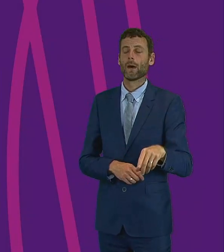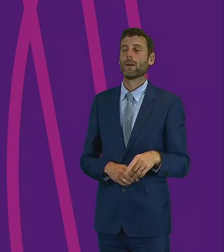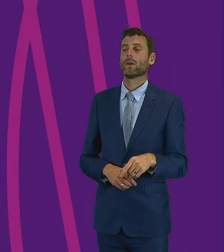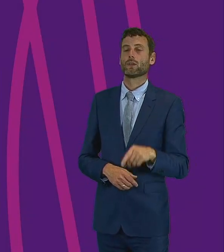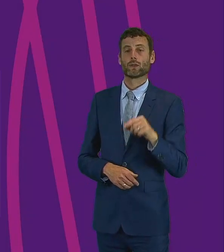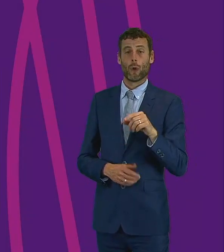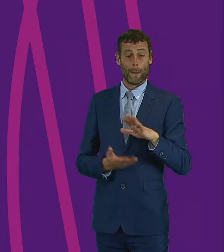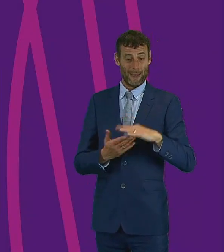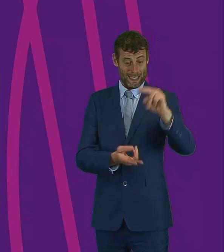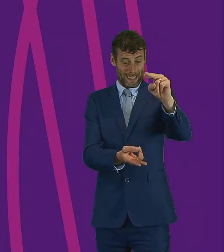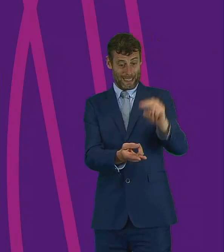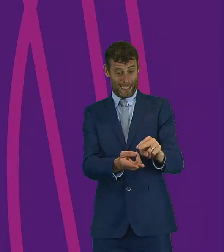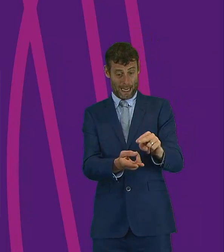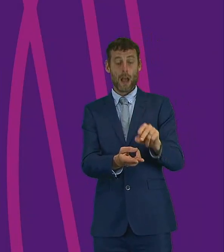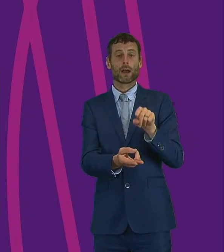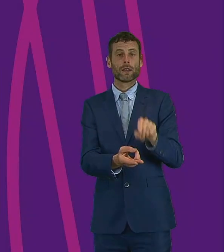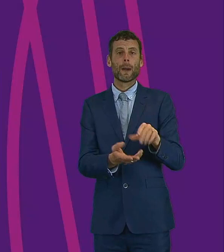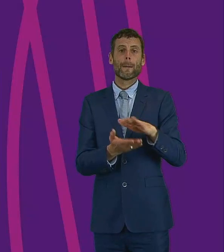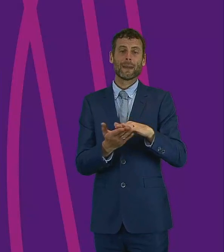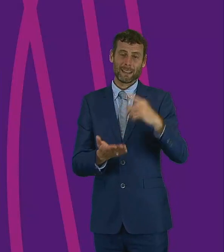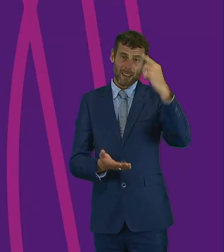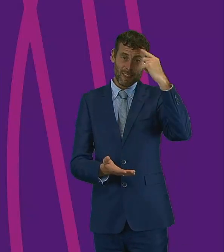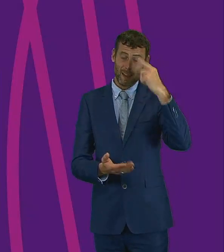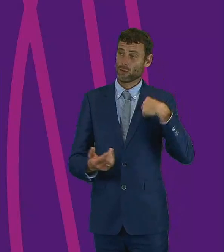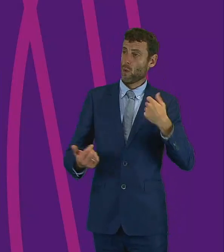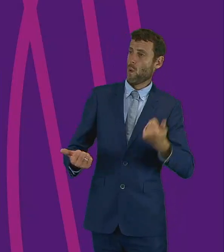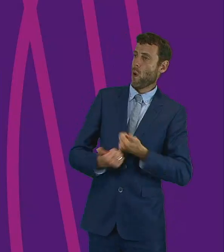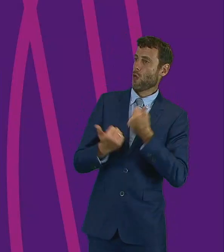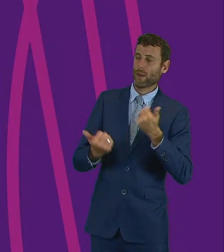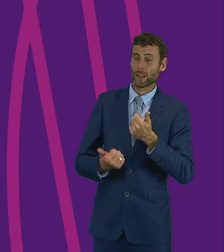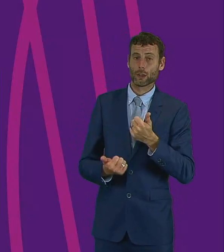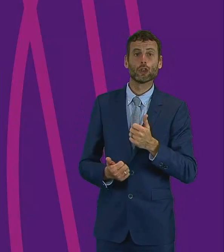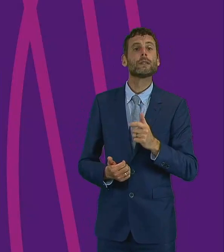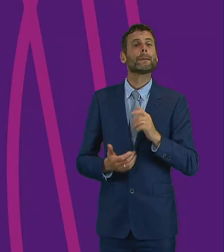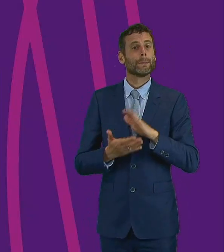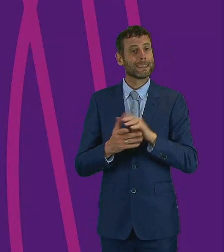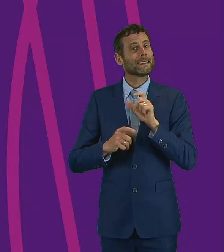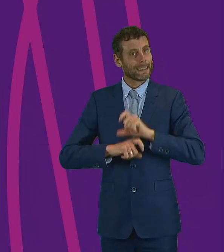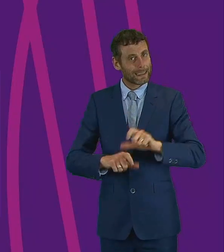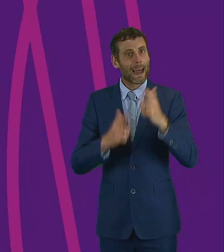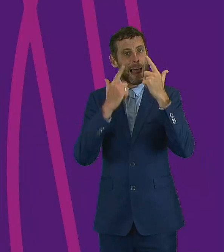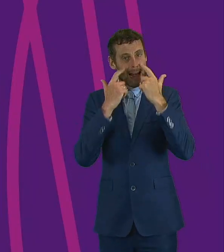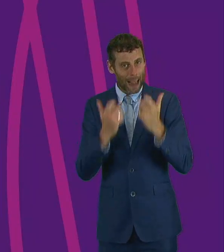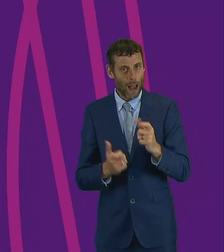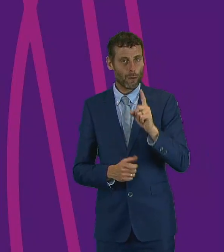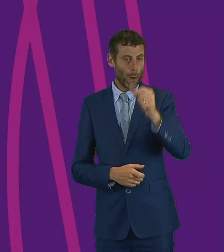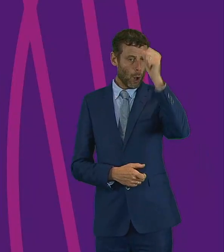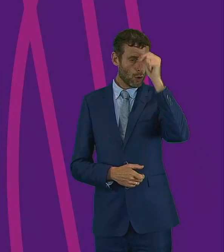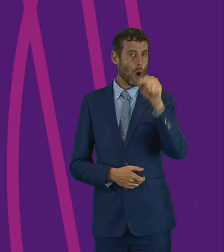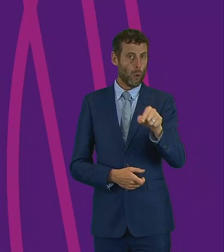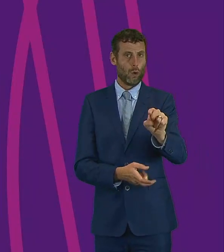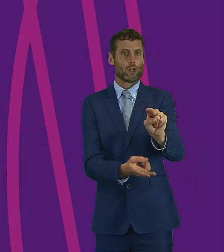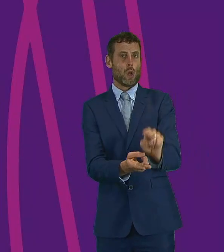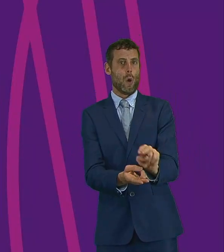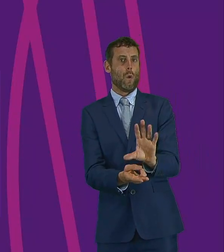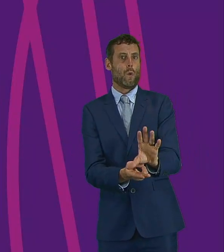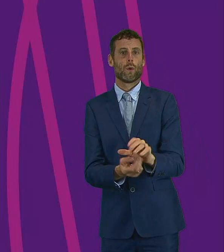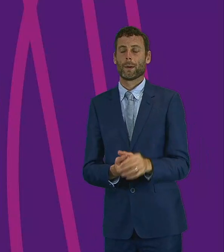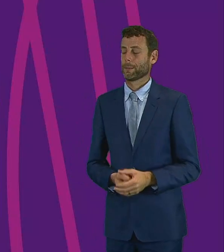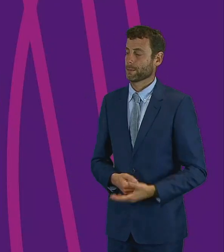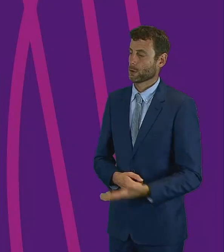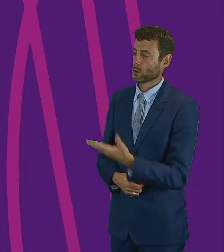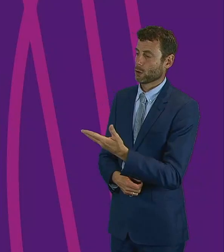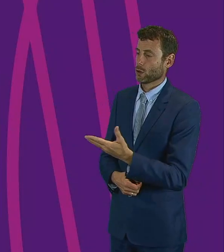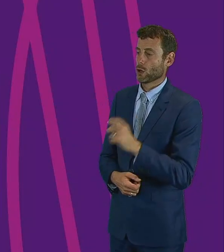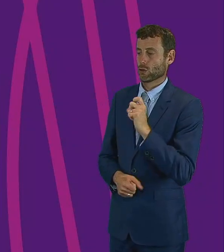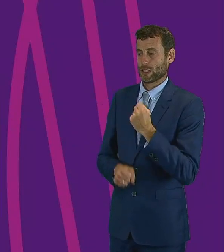to be complacent, but also to keep it in perspective. Thank you. Question number 5, Christine Graham. Thank you, Presiding Officer.